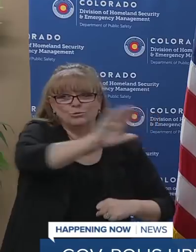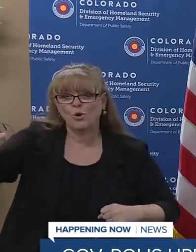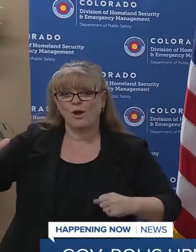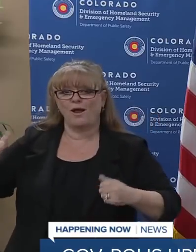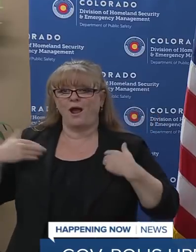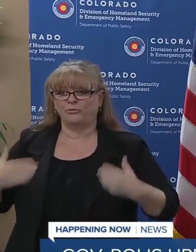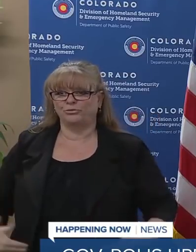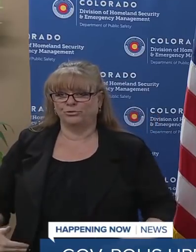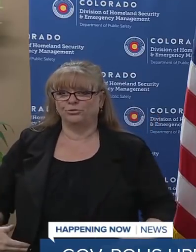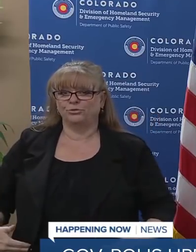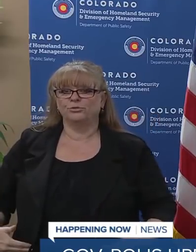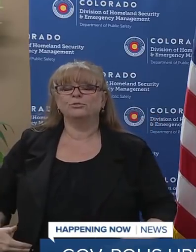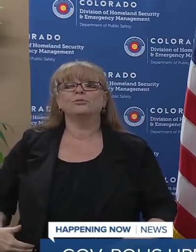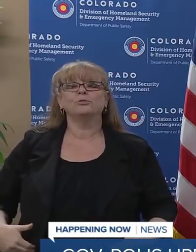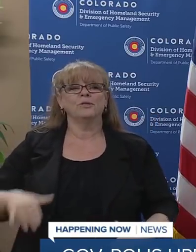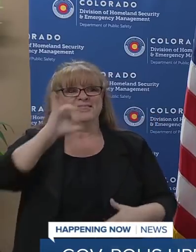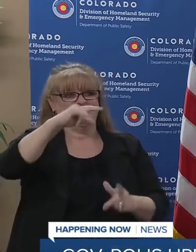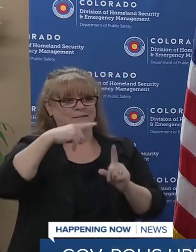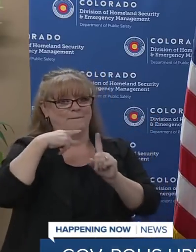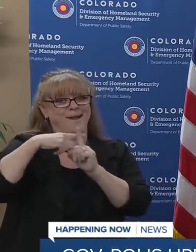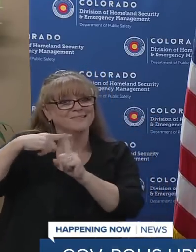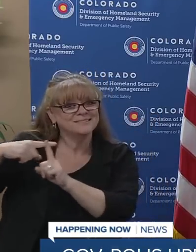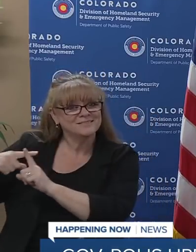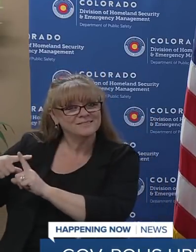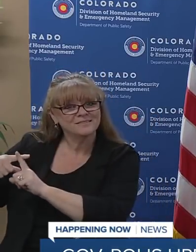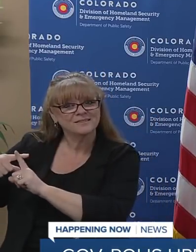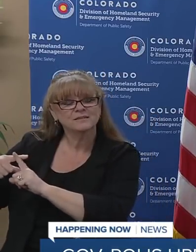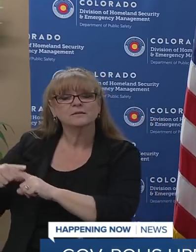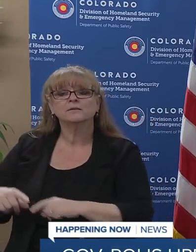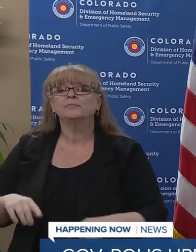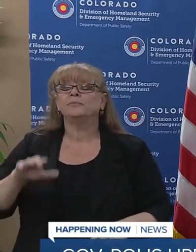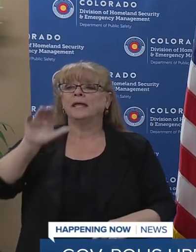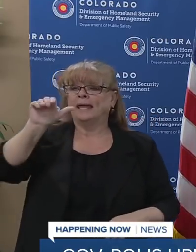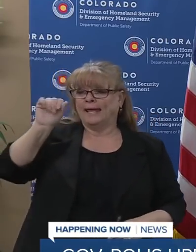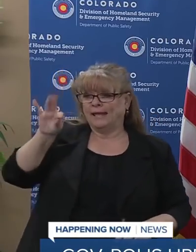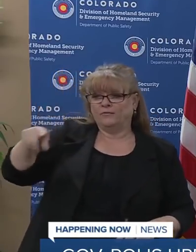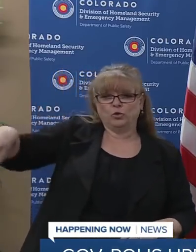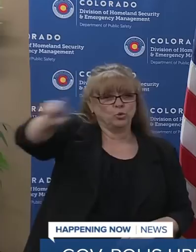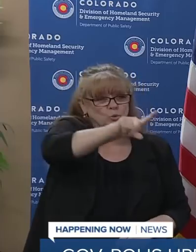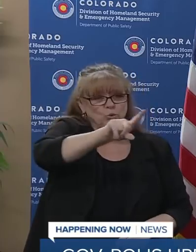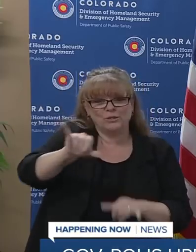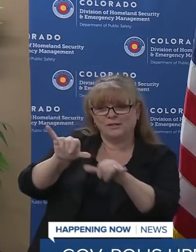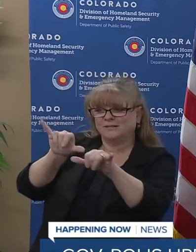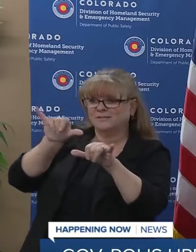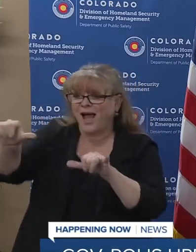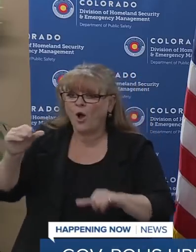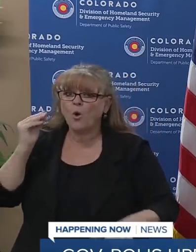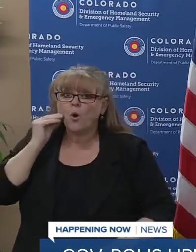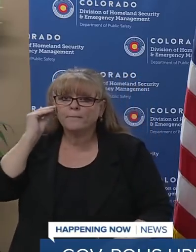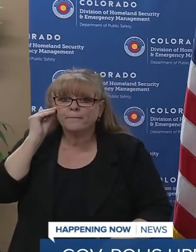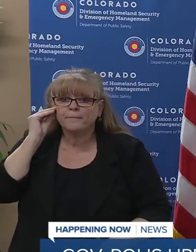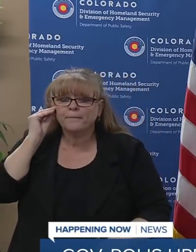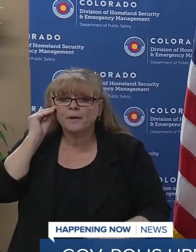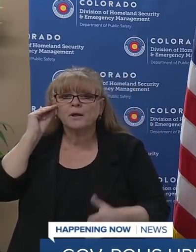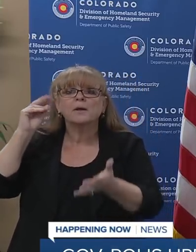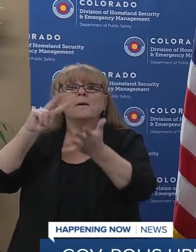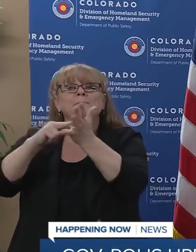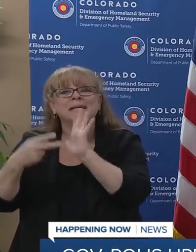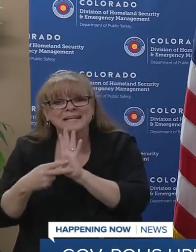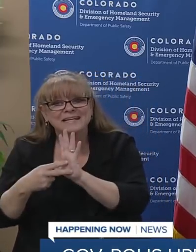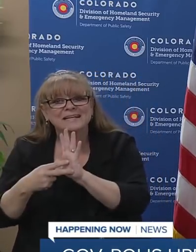staying at home and we take some of the additional steps we're going to talk about today, the better that we can return to something close